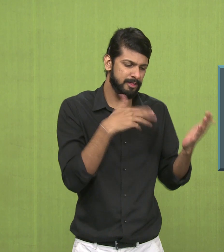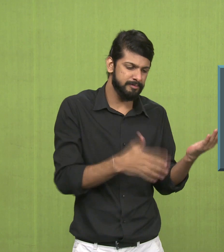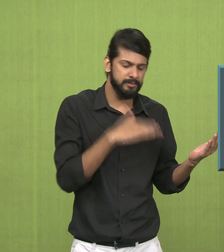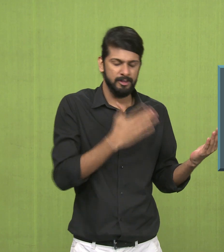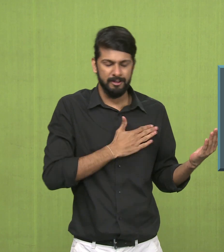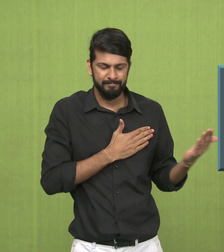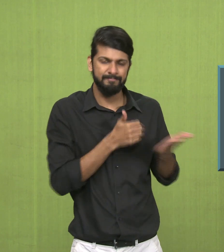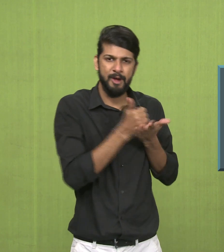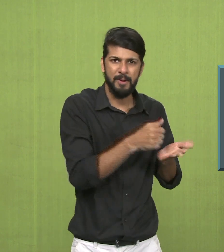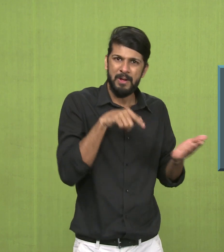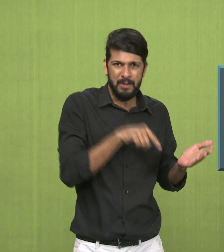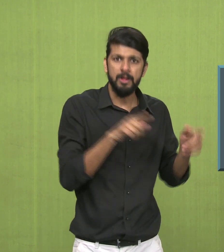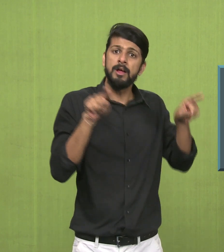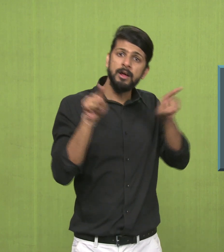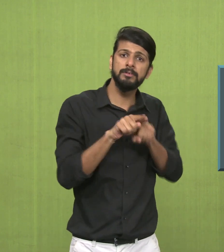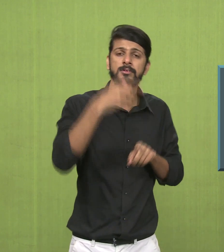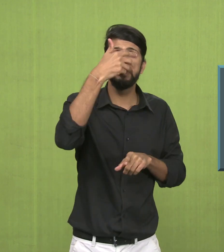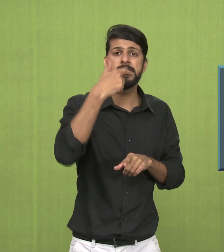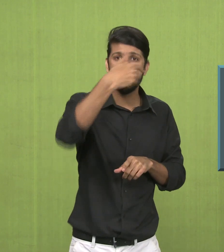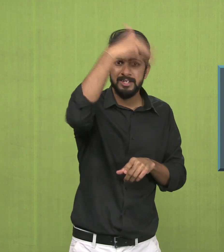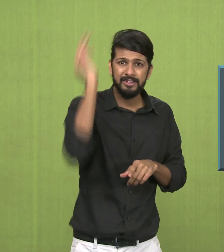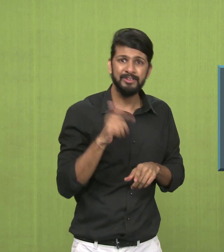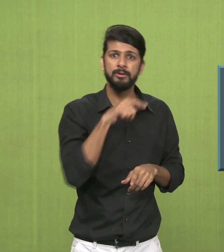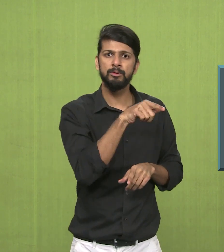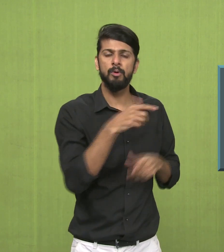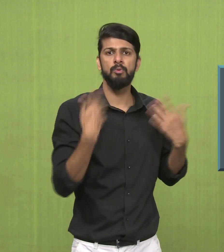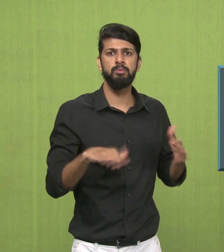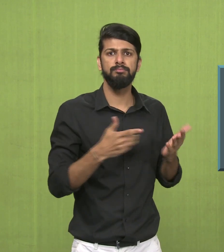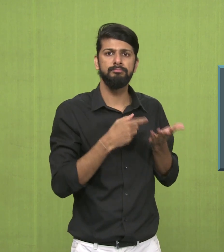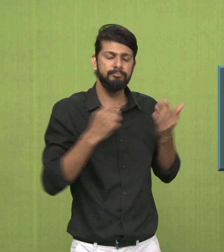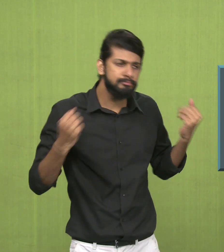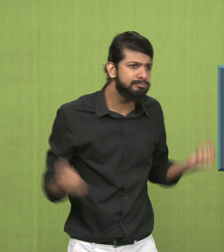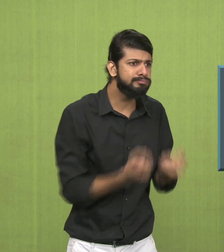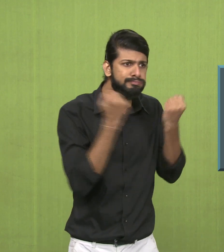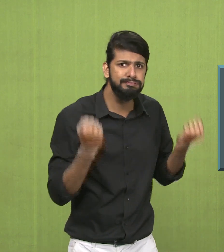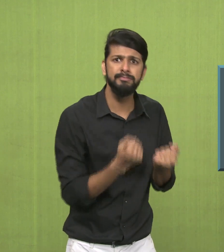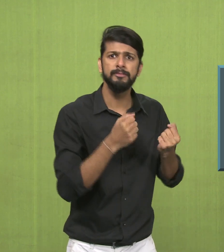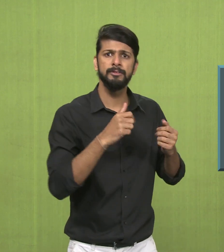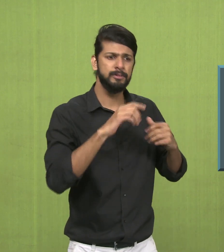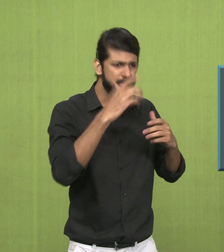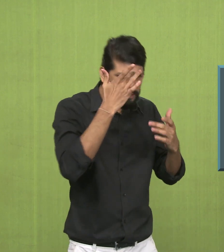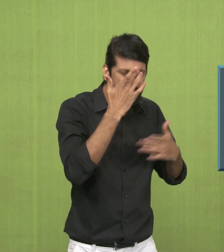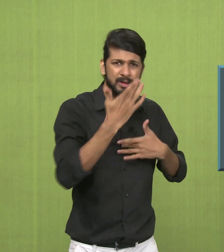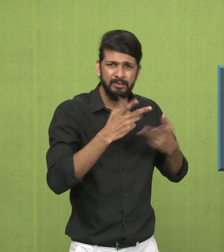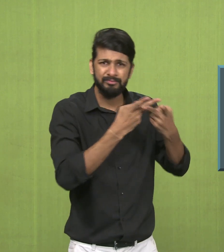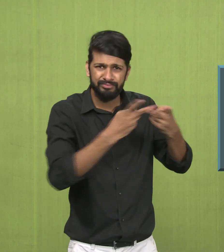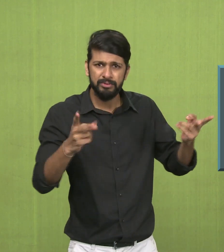Pieta, how she was lamenting the death of her child. Similarly, Mother